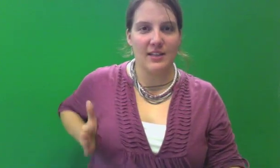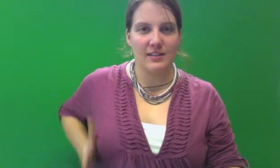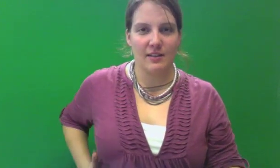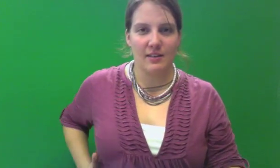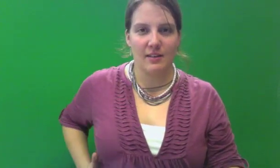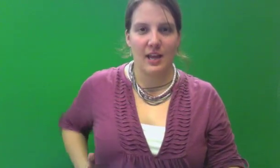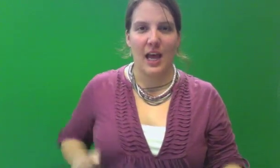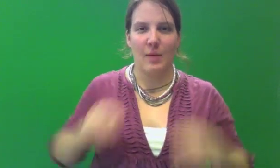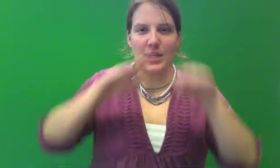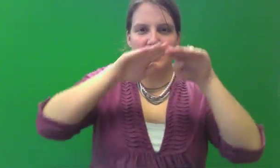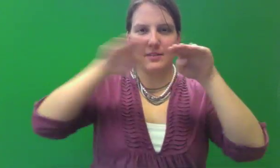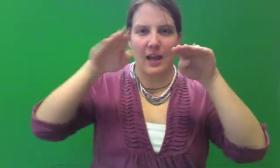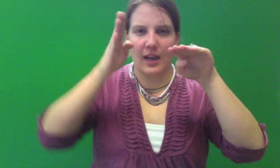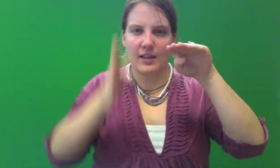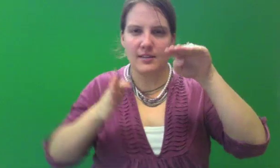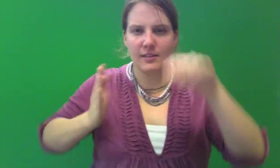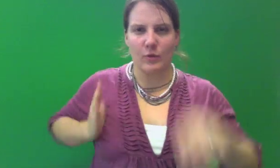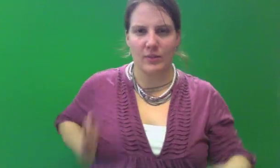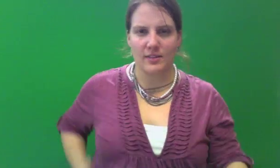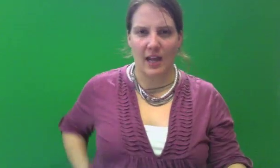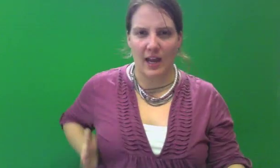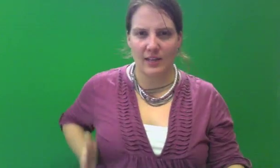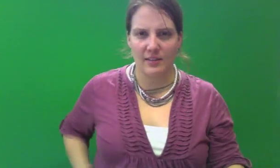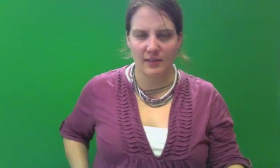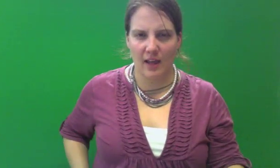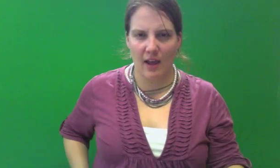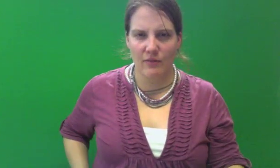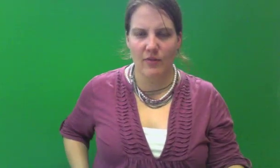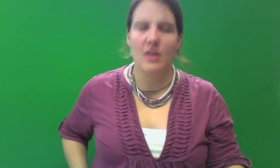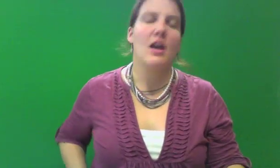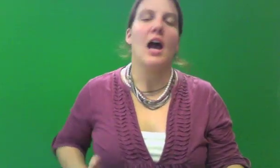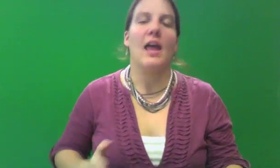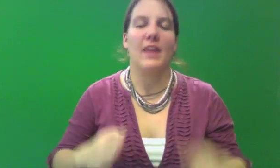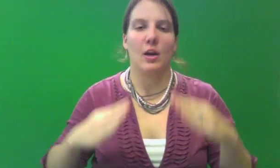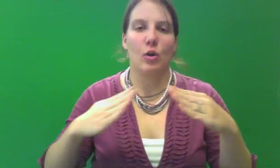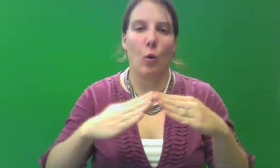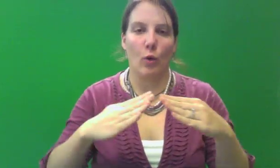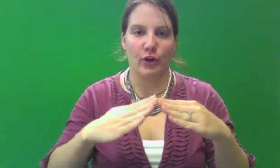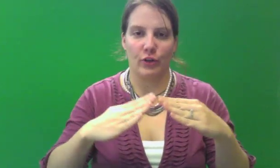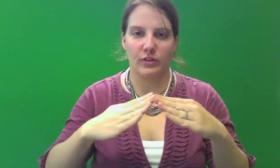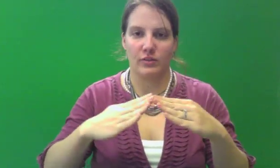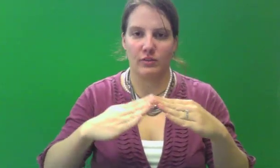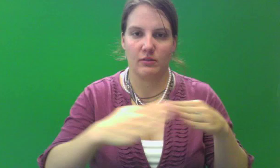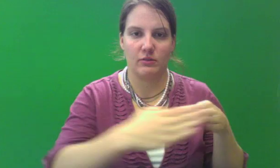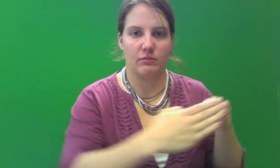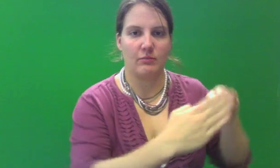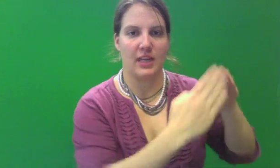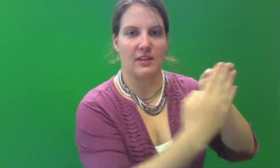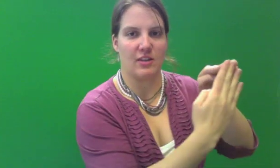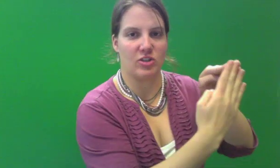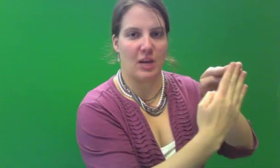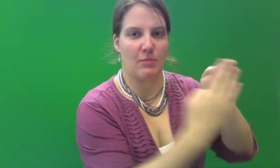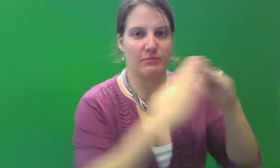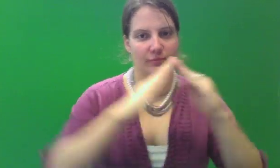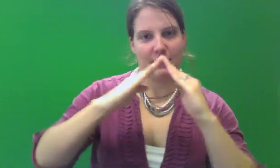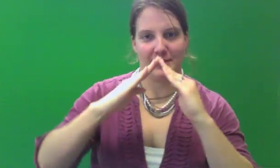sides, how many sides or sides does it have, and then corners, making that shape. See if I